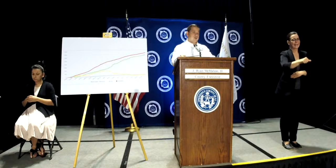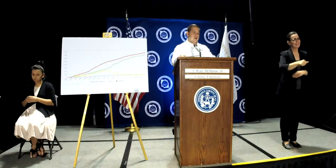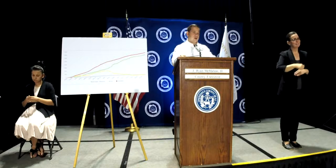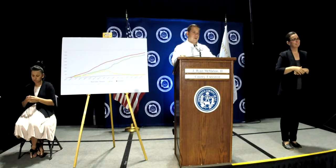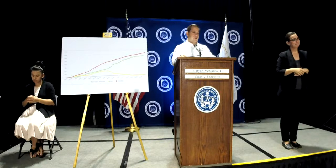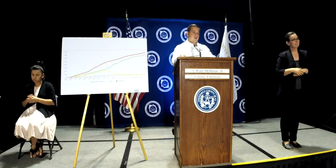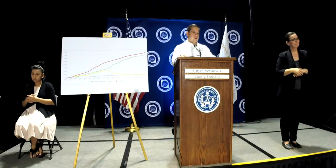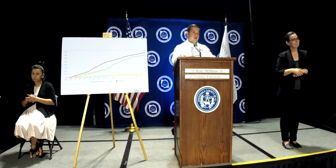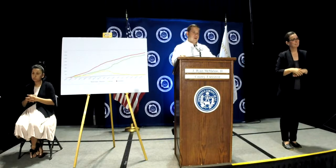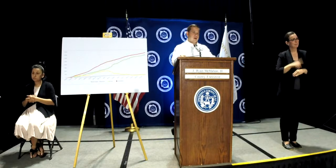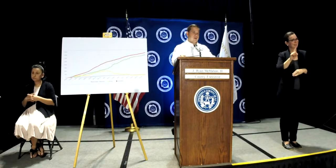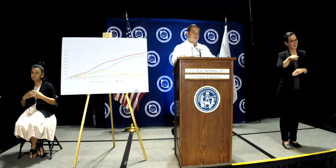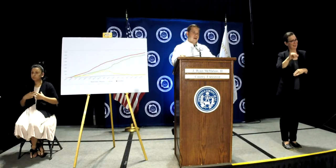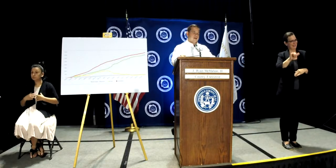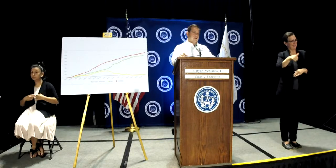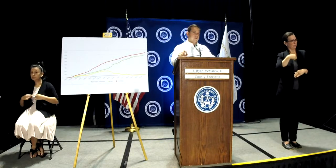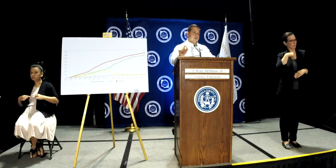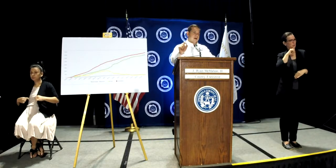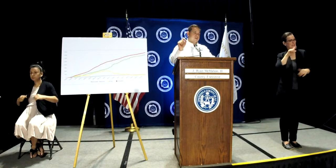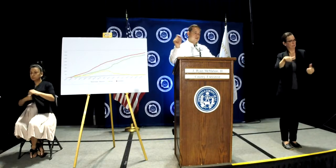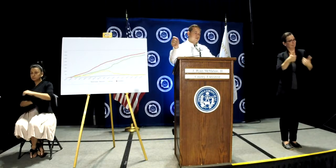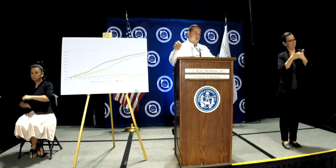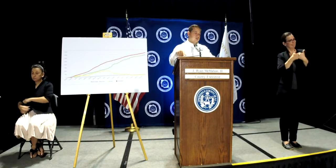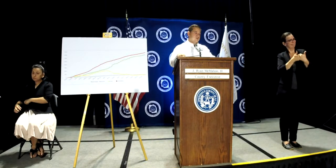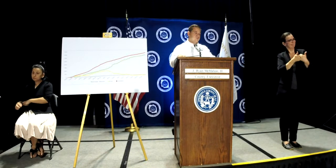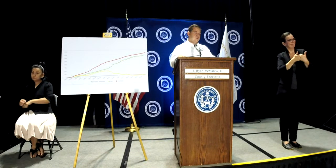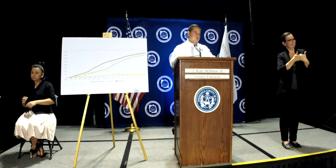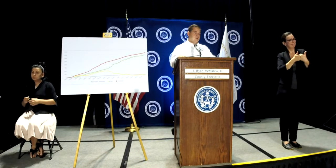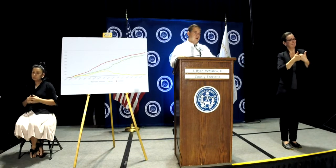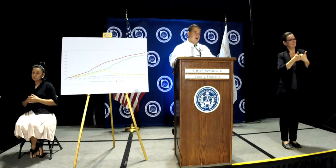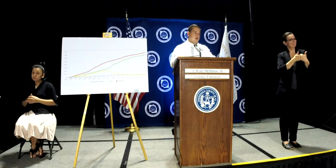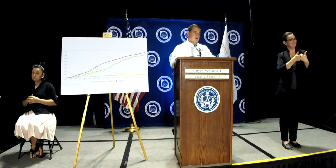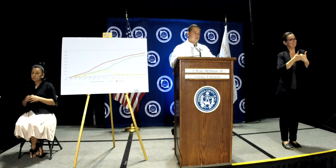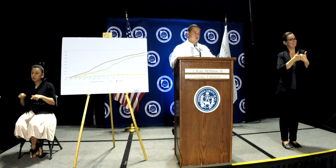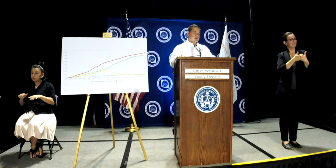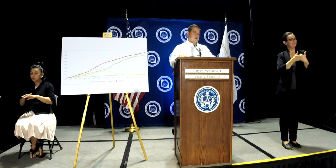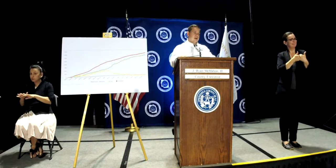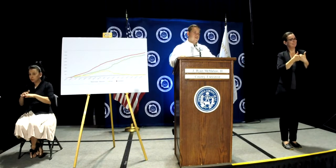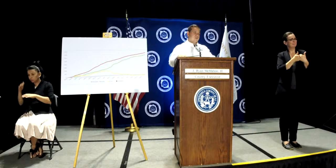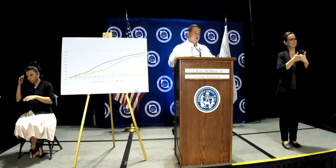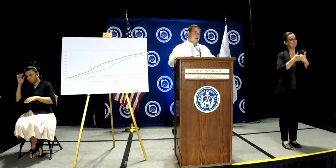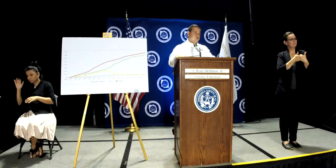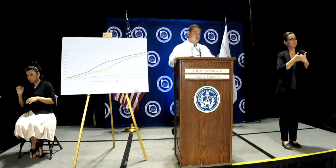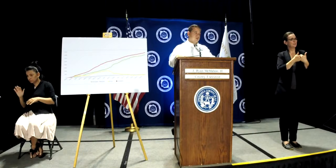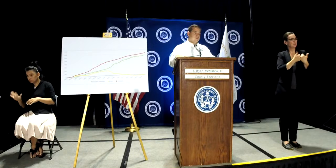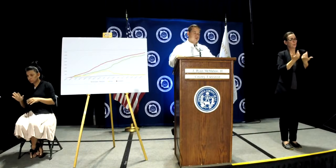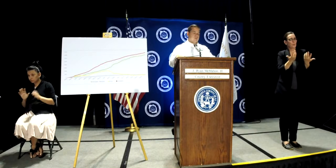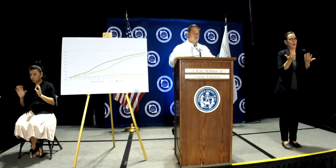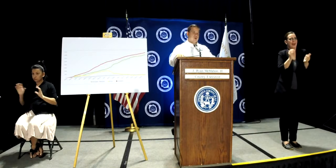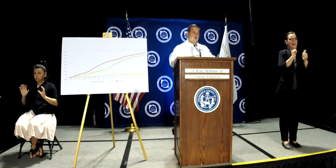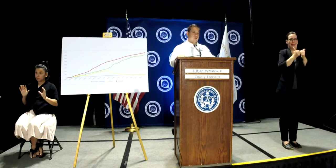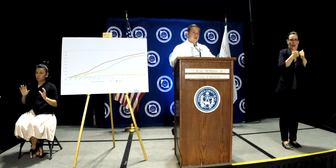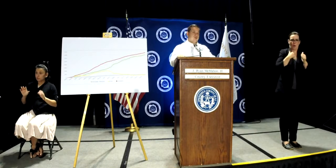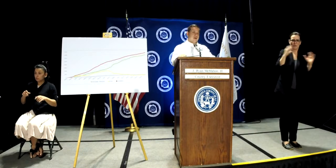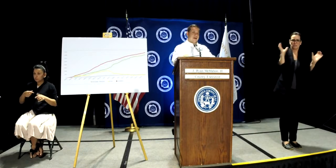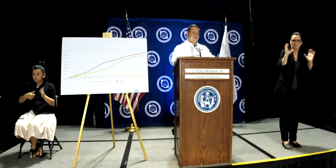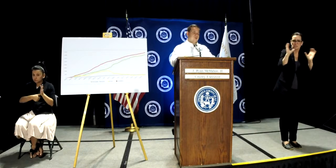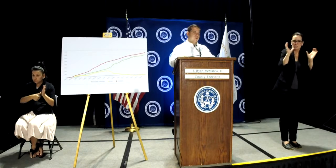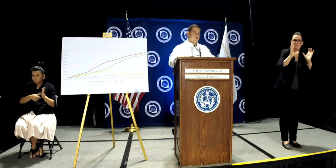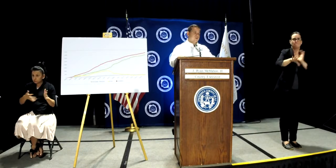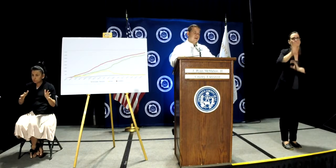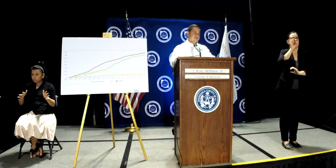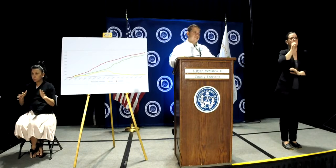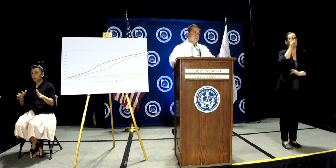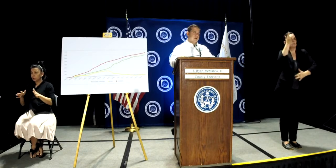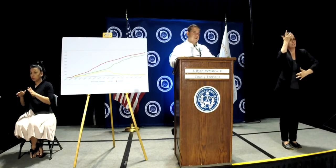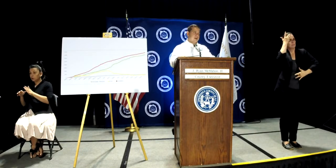If you want to talk about finding hidden pockets of the virus, which then inevitably keeps your numbers low, you got to do